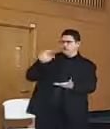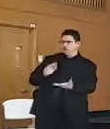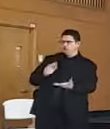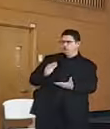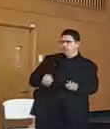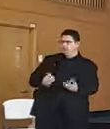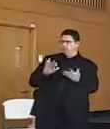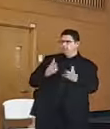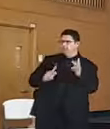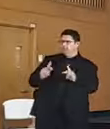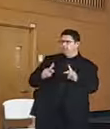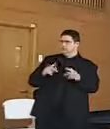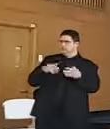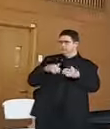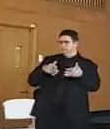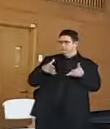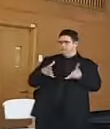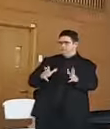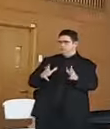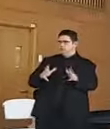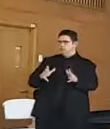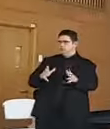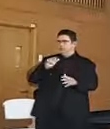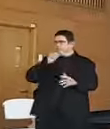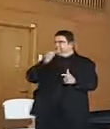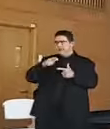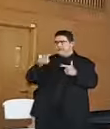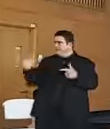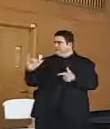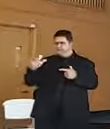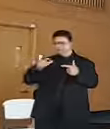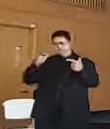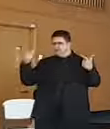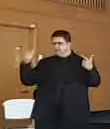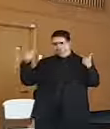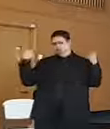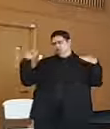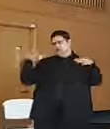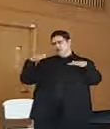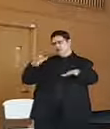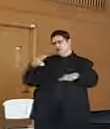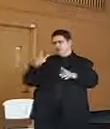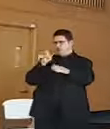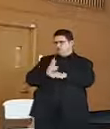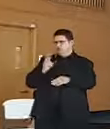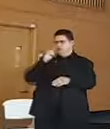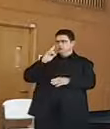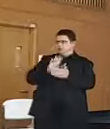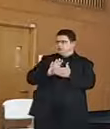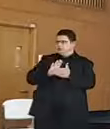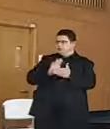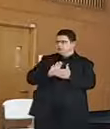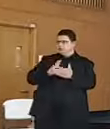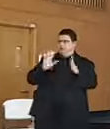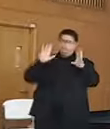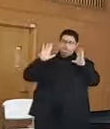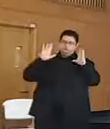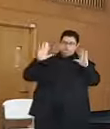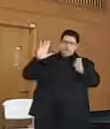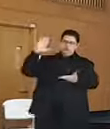Great, it's not going to be the crowds that folks are used to seeing in schools. So the question before us is, in a greatly reduced